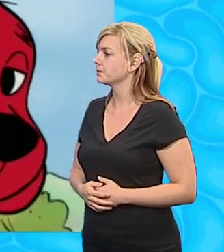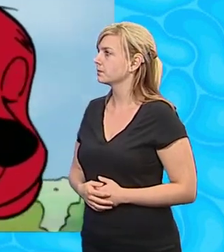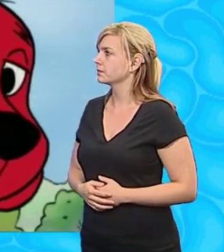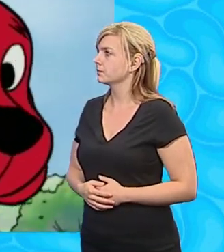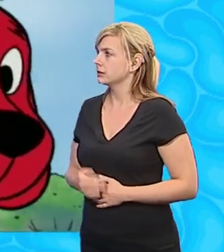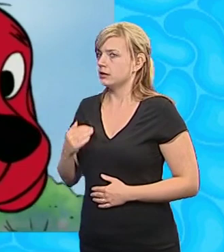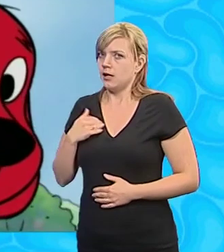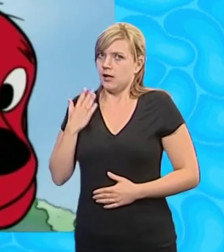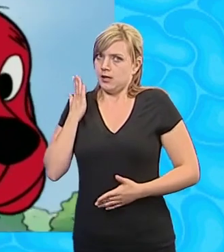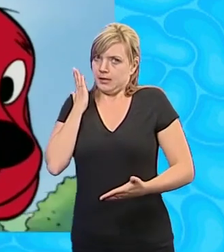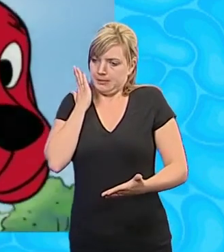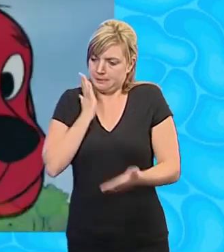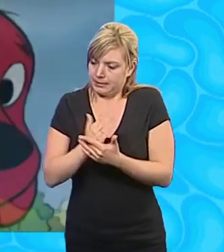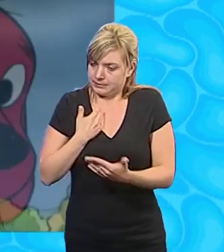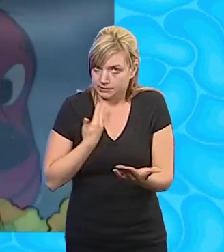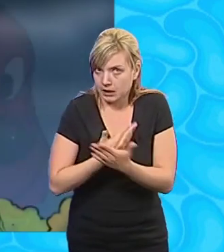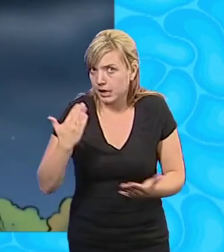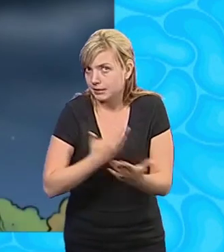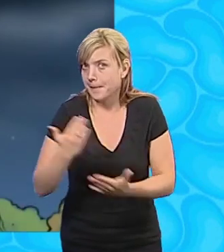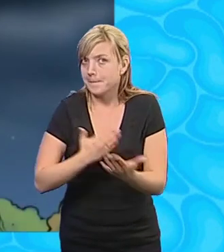have serious cleaning up to do.